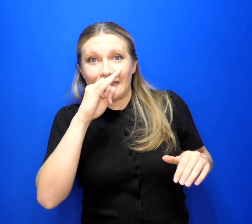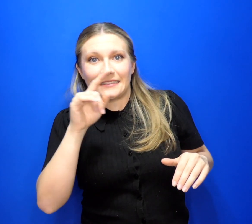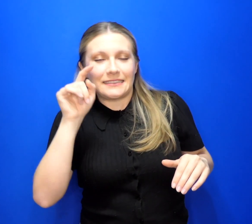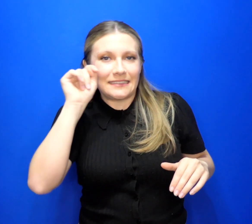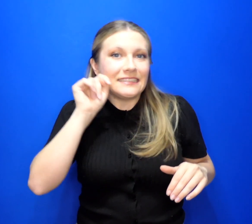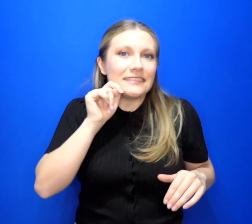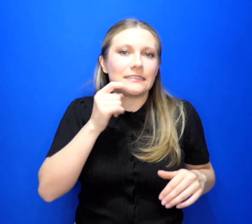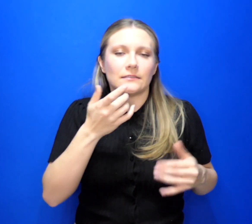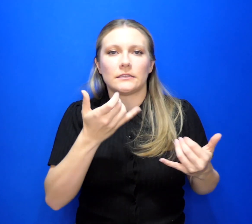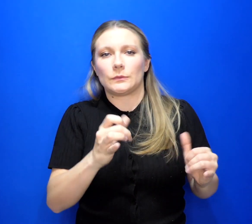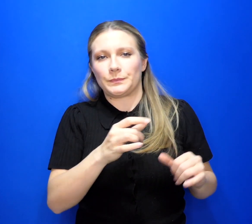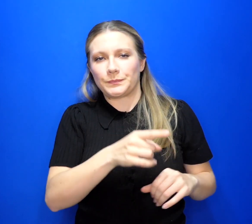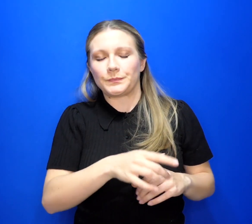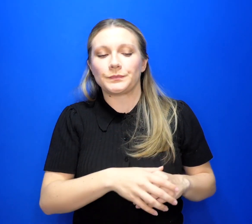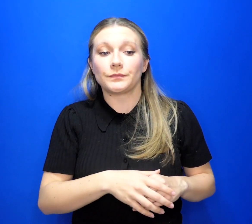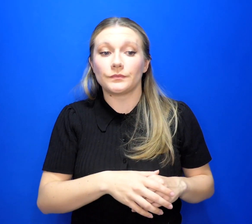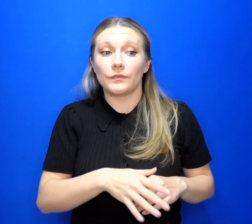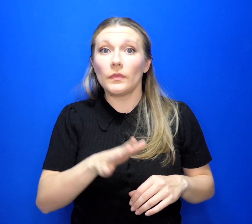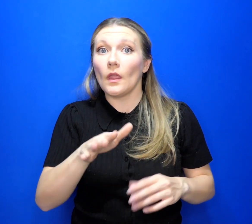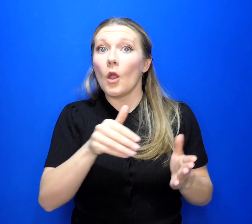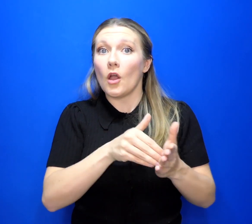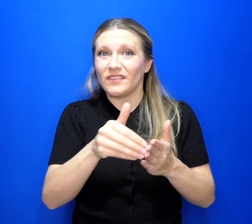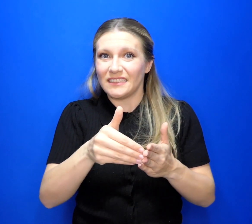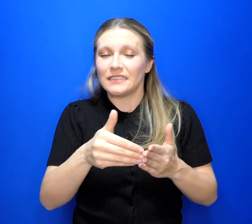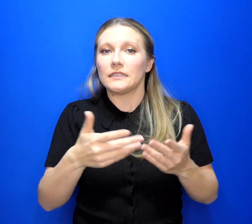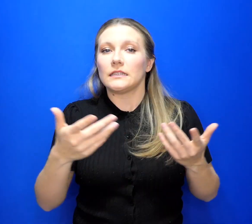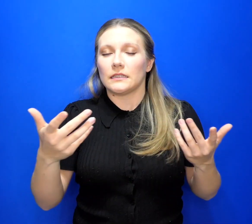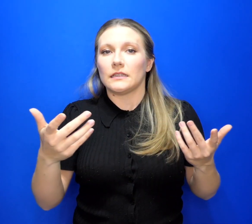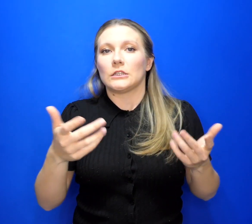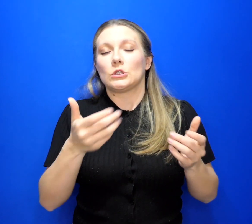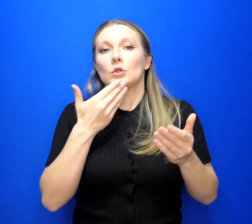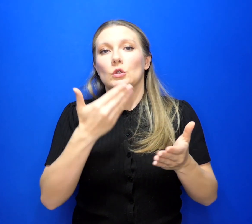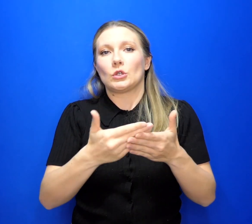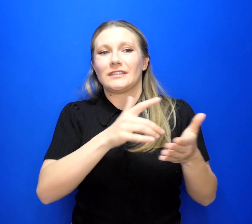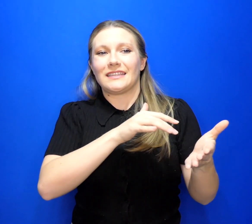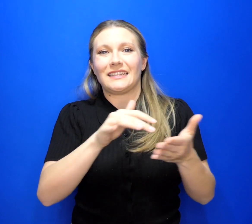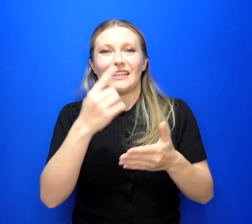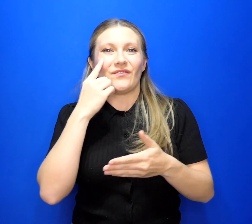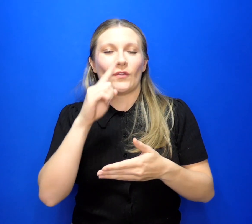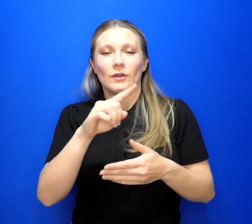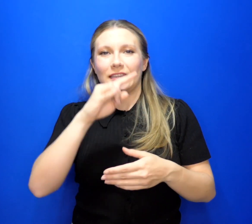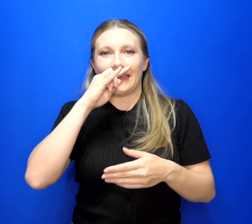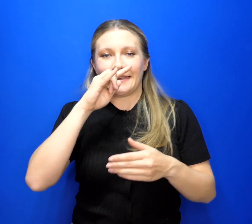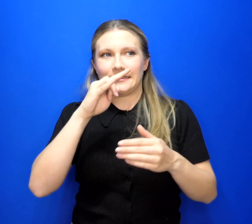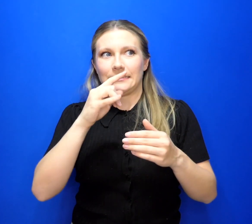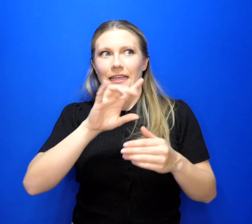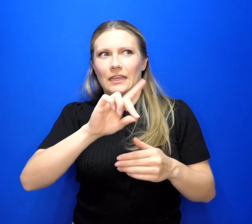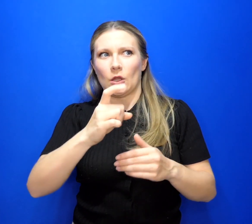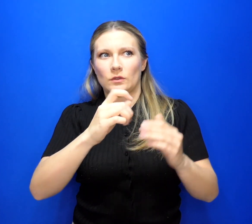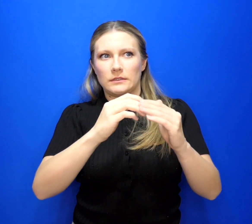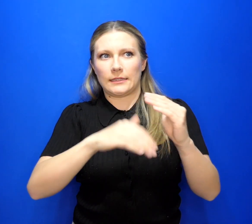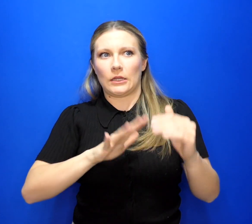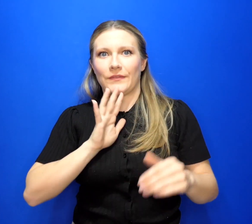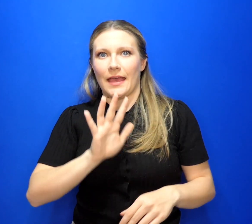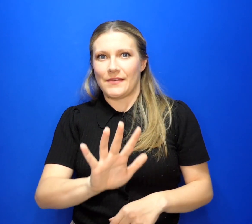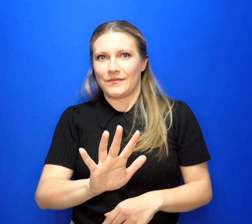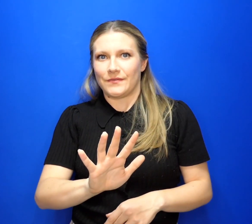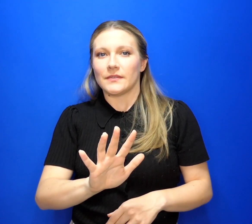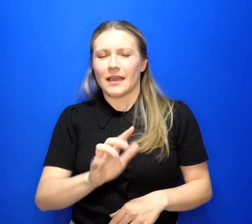Really? In fact, there are a lot of good studies for kids diagnosed under the age of 5, I believe, that